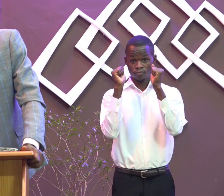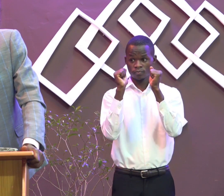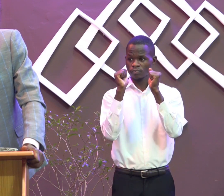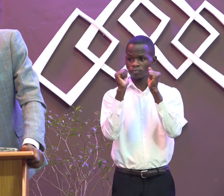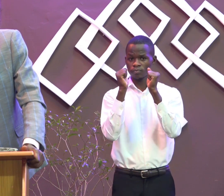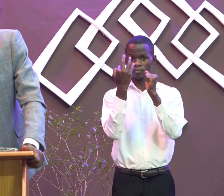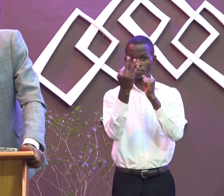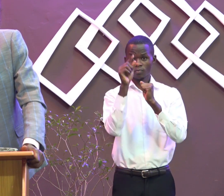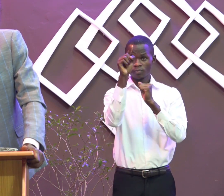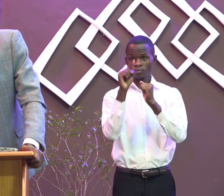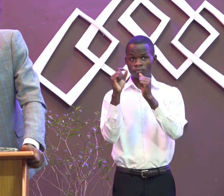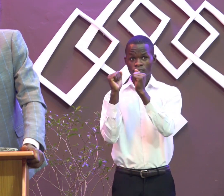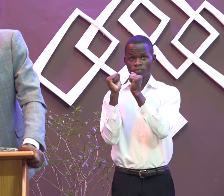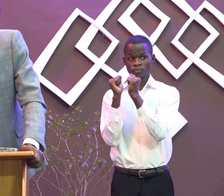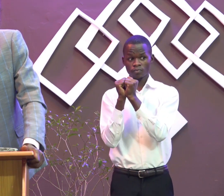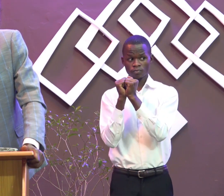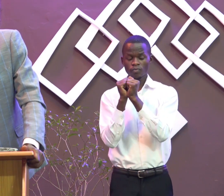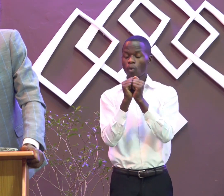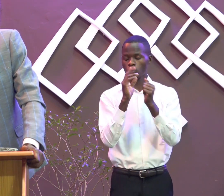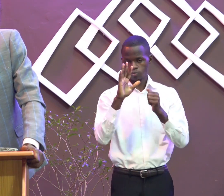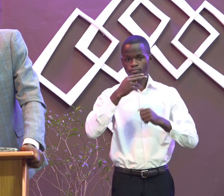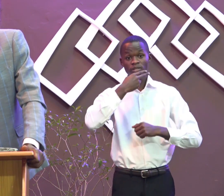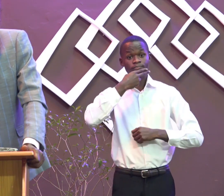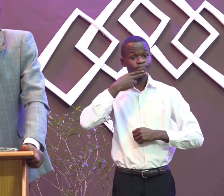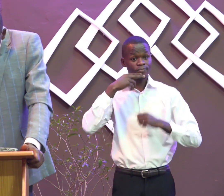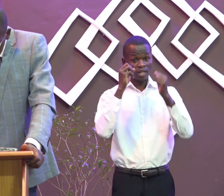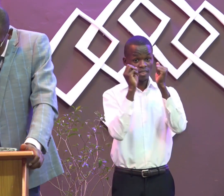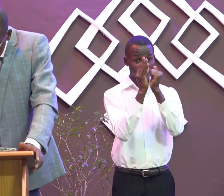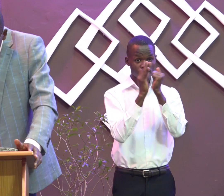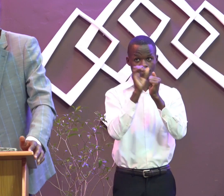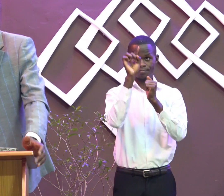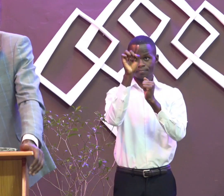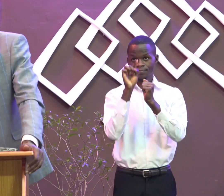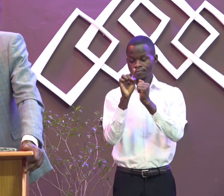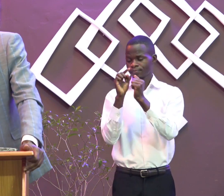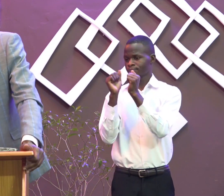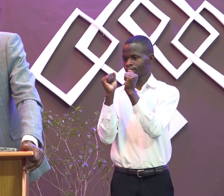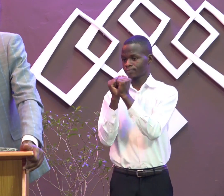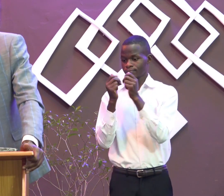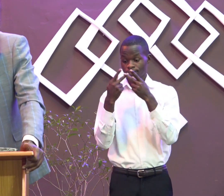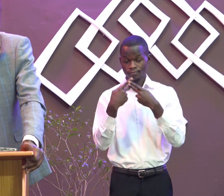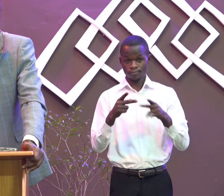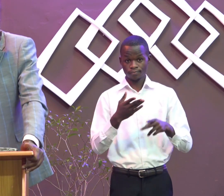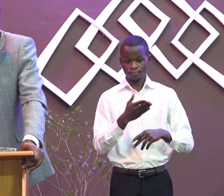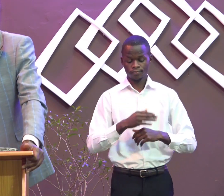musanvu. In Hebrews 13 and from verse 17. Kantandikire kuolu.